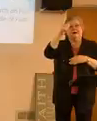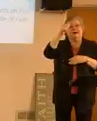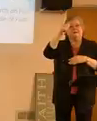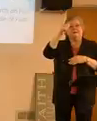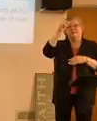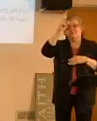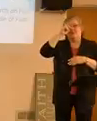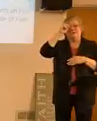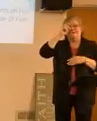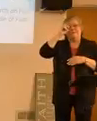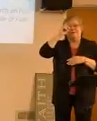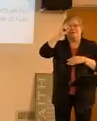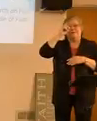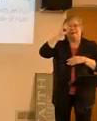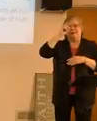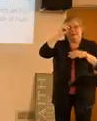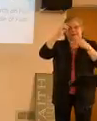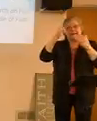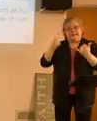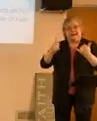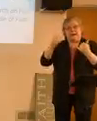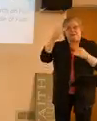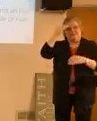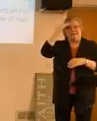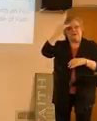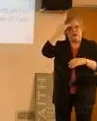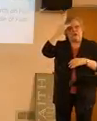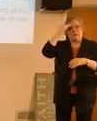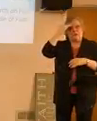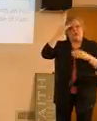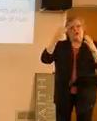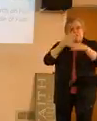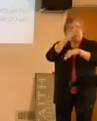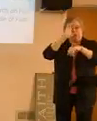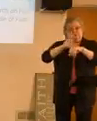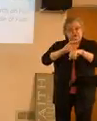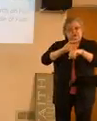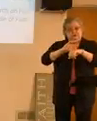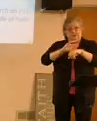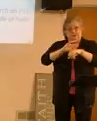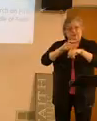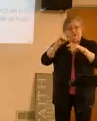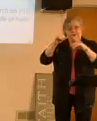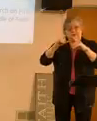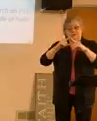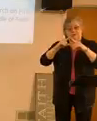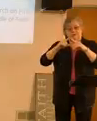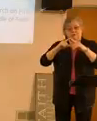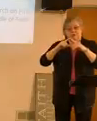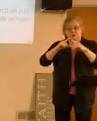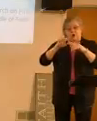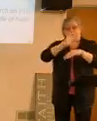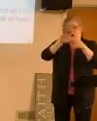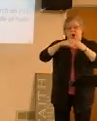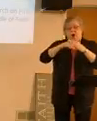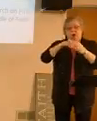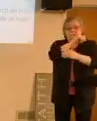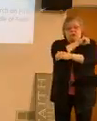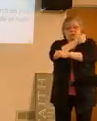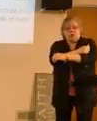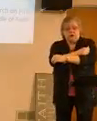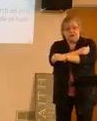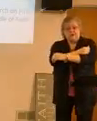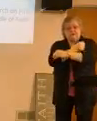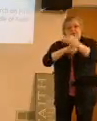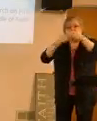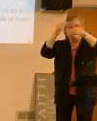multifaceted wisdom, may now be made known through the church to the rulers and authorities in the heavens.